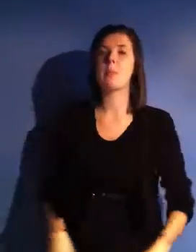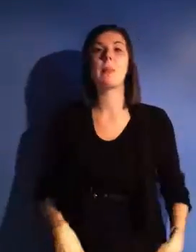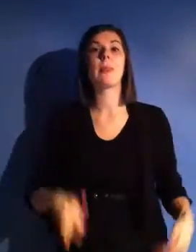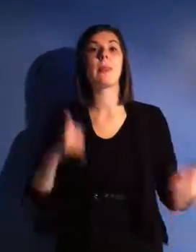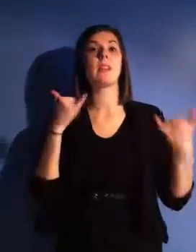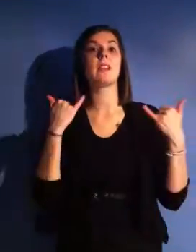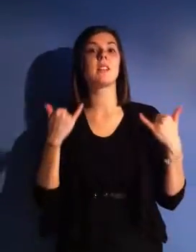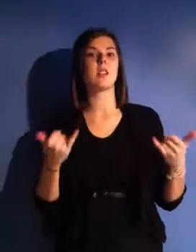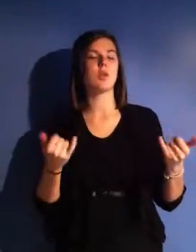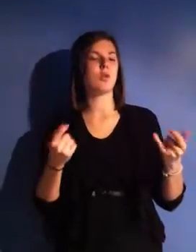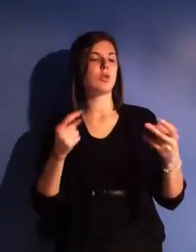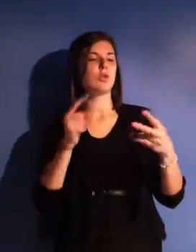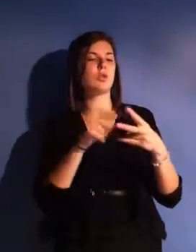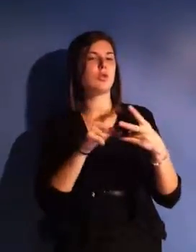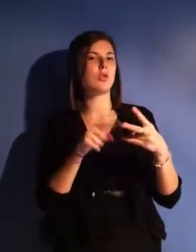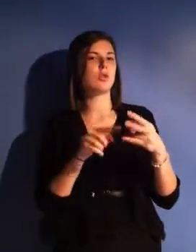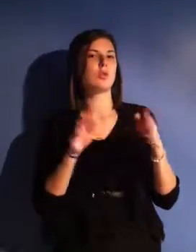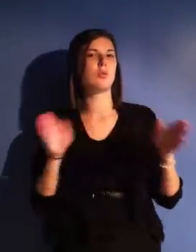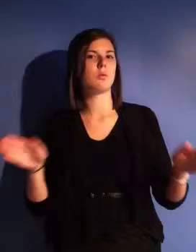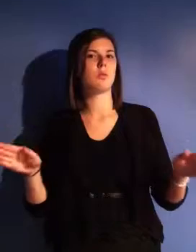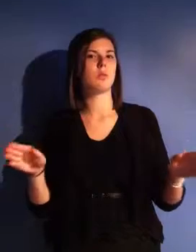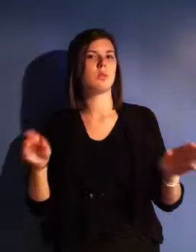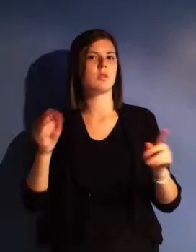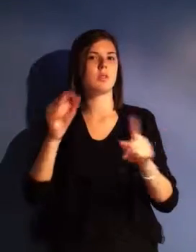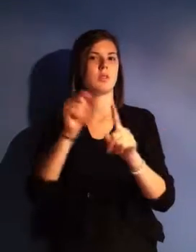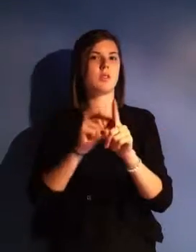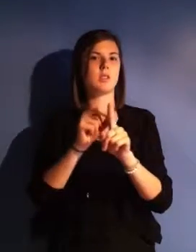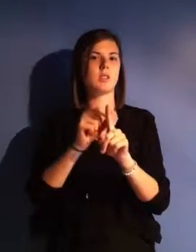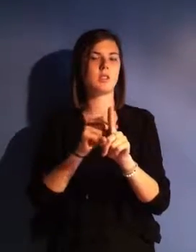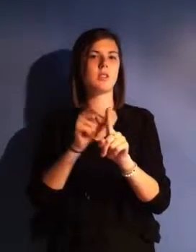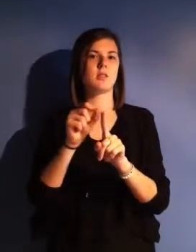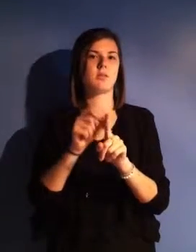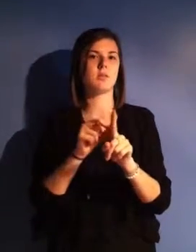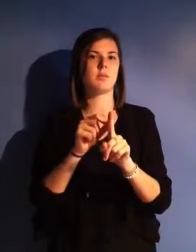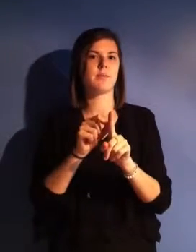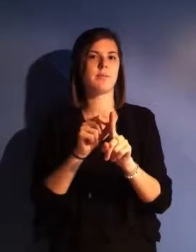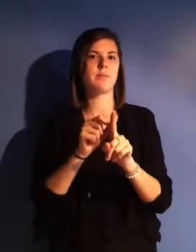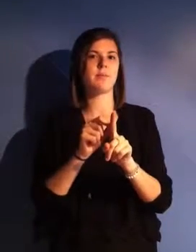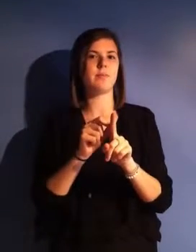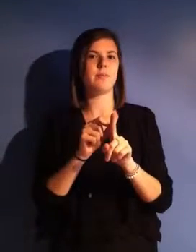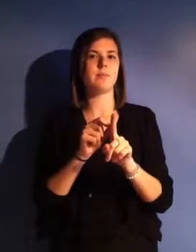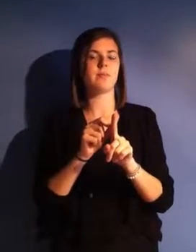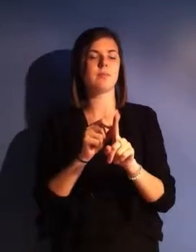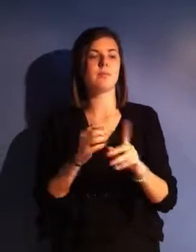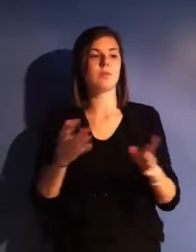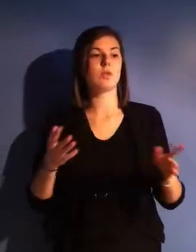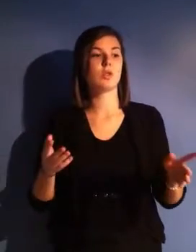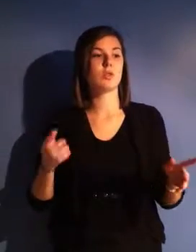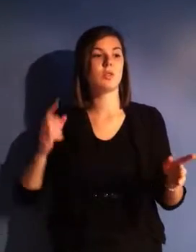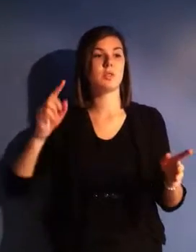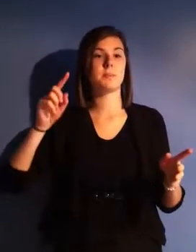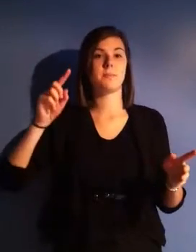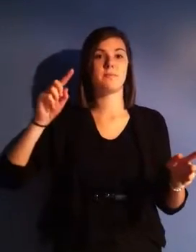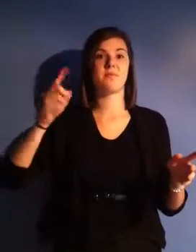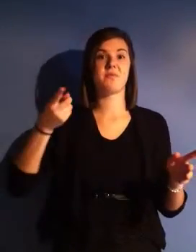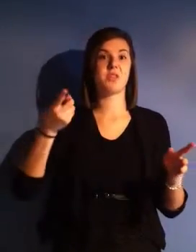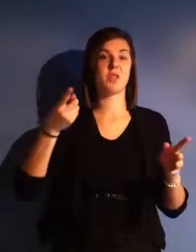put a zipper in. You can put the zipper into your garment before you've sewn the entire